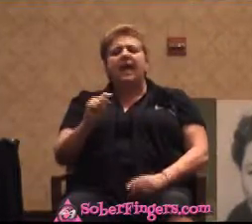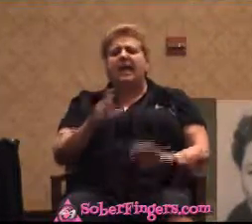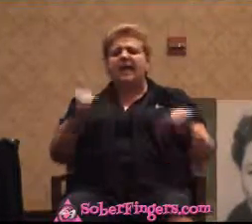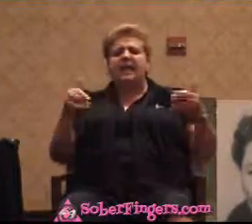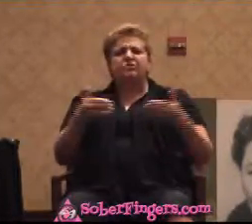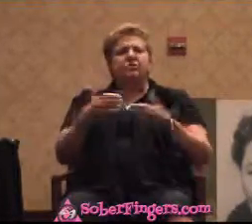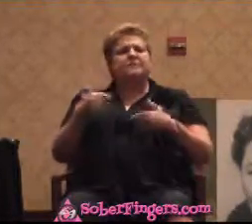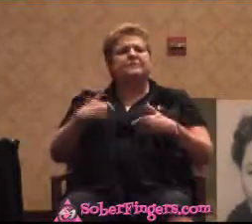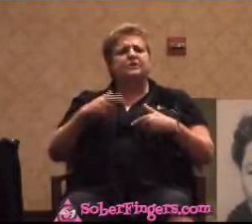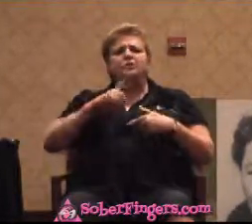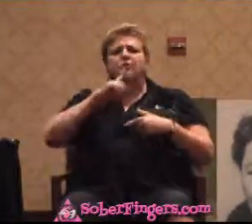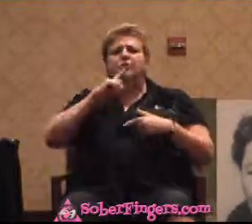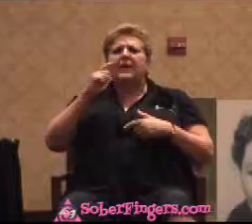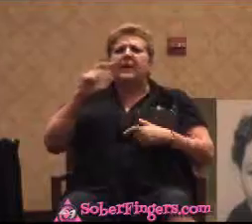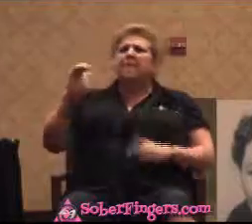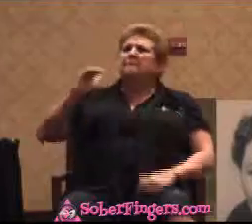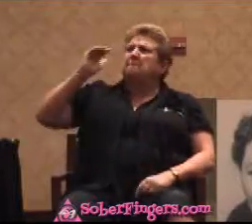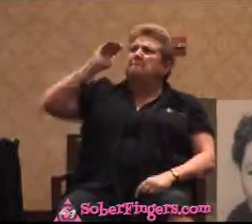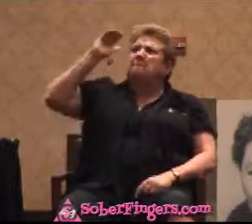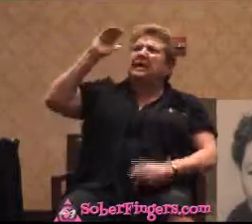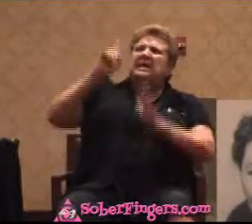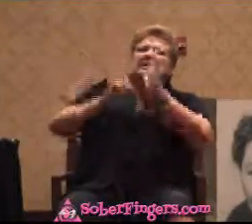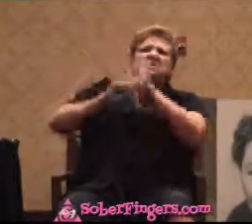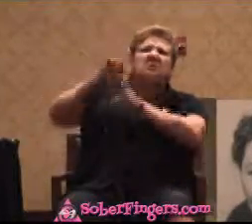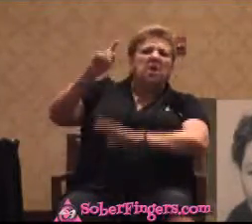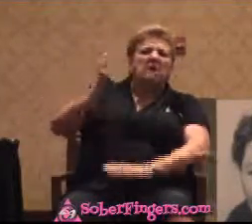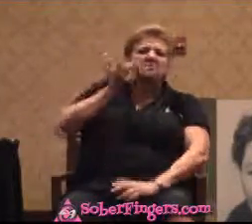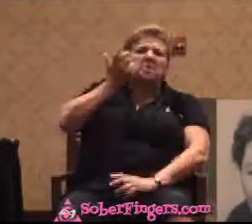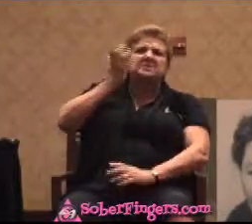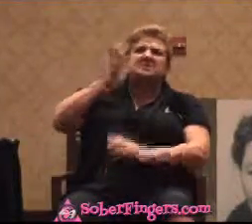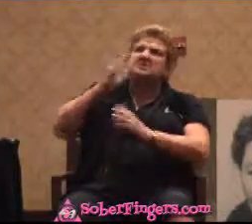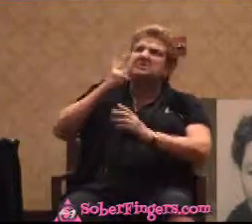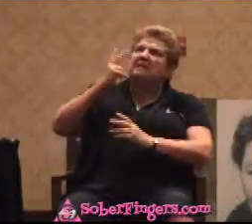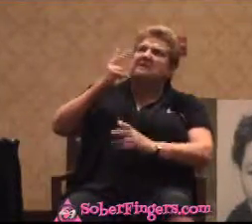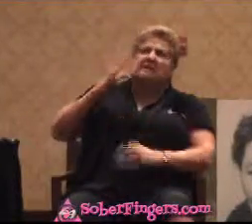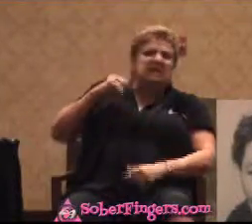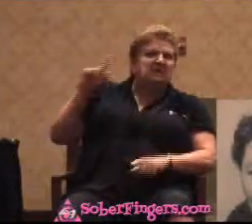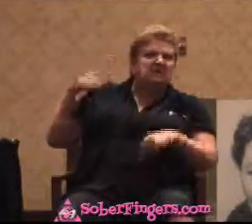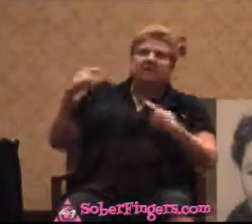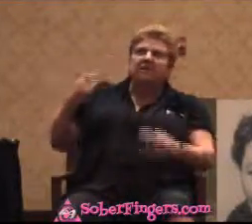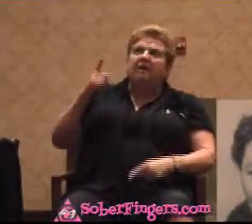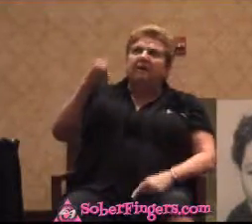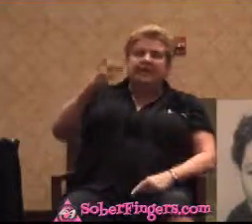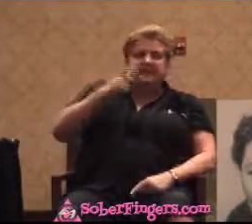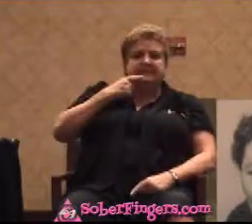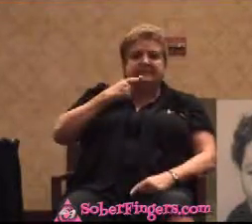tallest prostitutes I'd ever seen in my life. And told me that he wanted me to watch